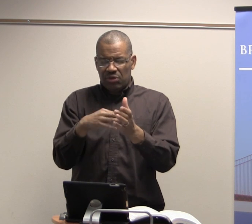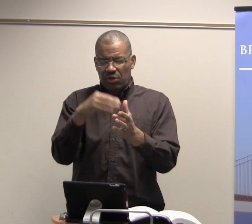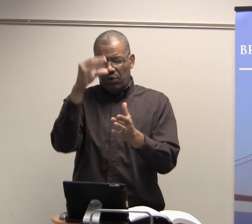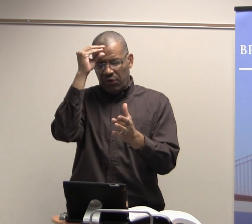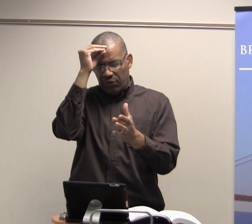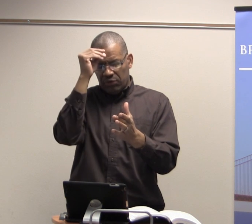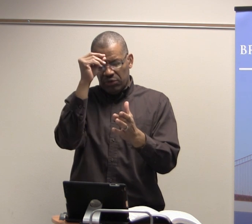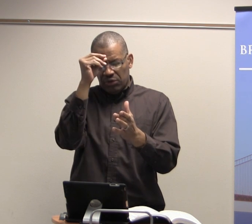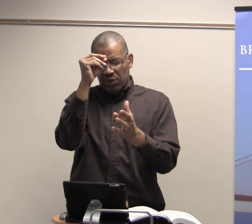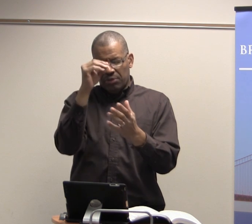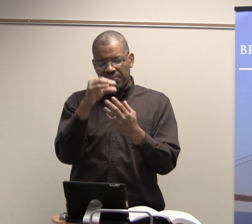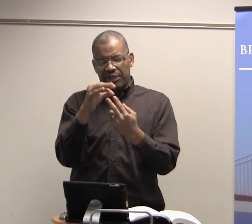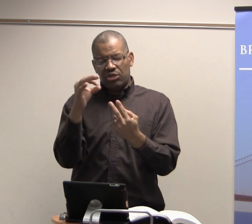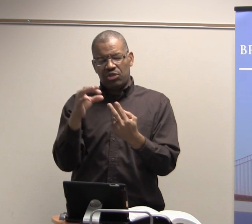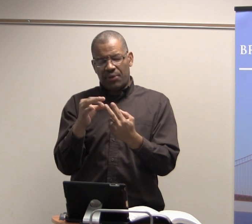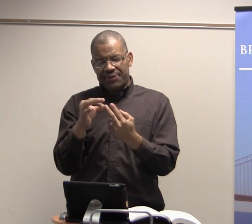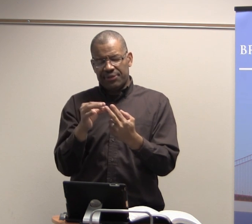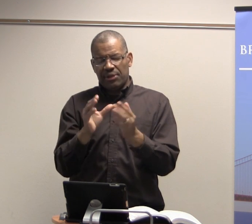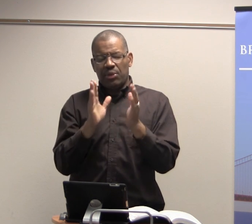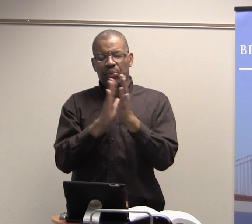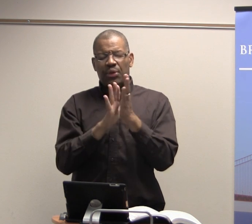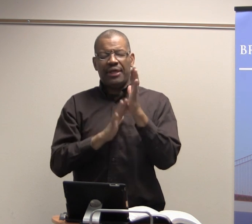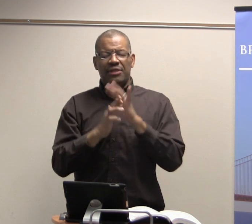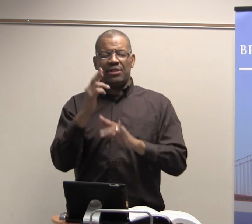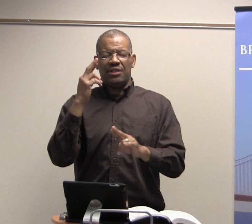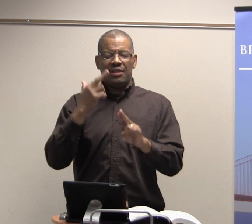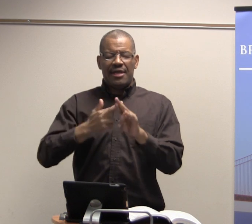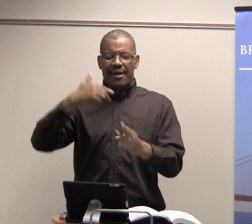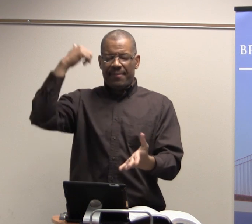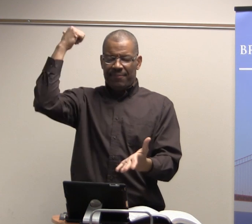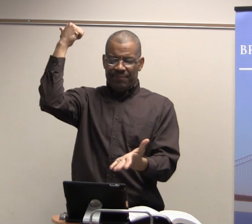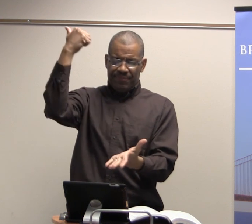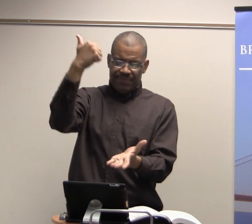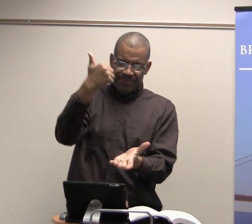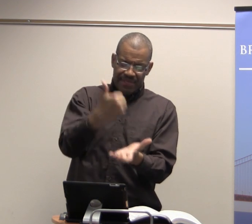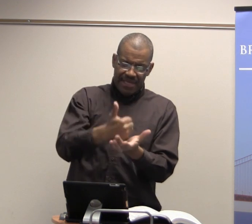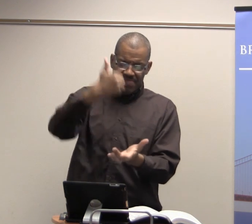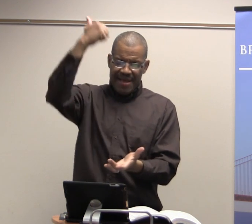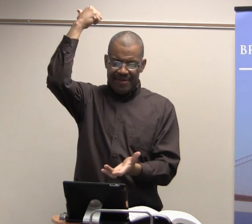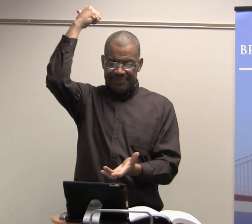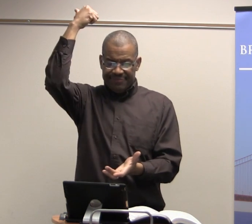to learn, make choice. Pray in Jesus' name. Amen.